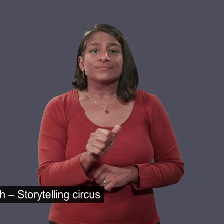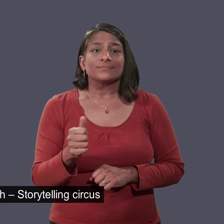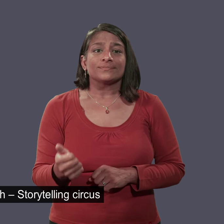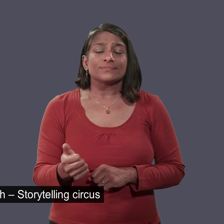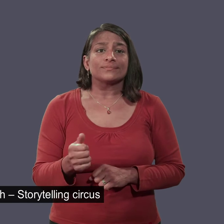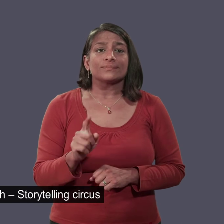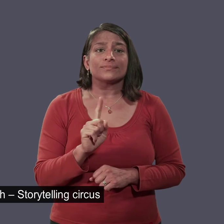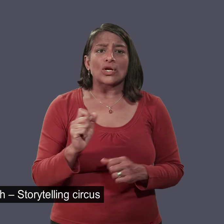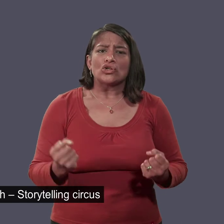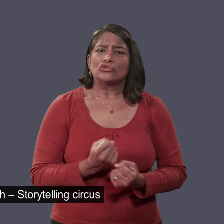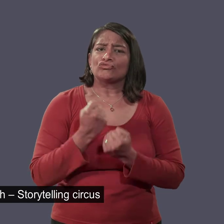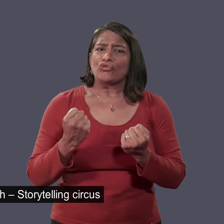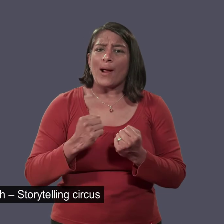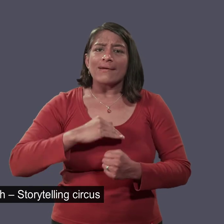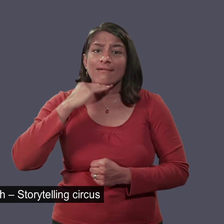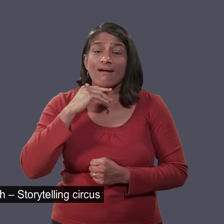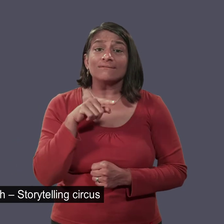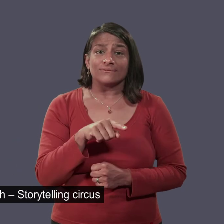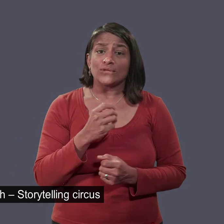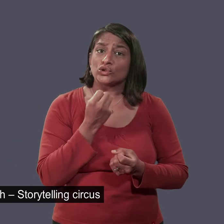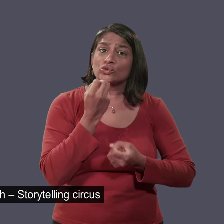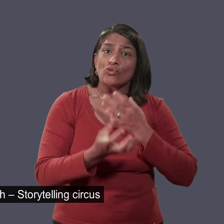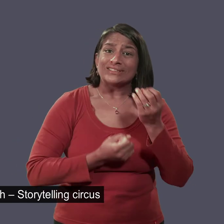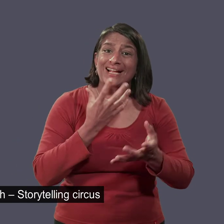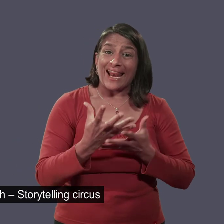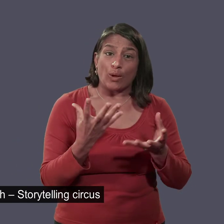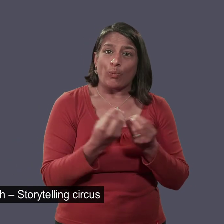Strong Enough, storytelling circus.